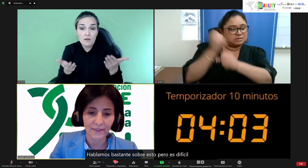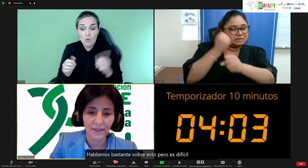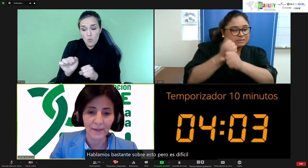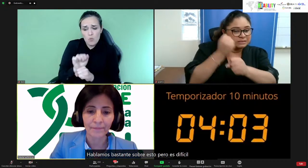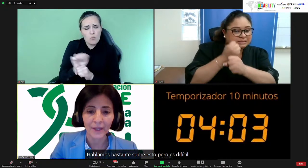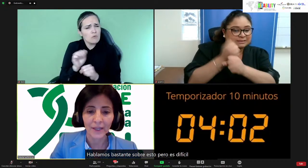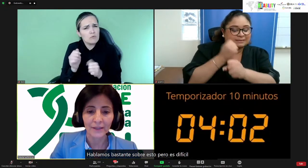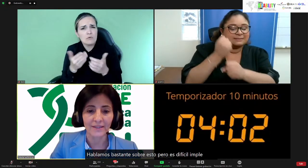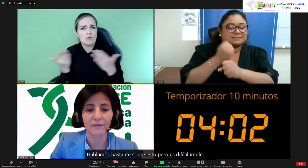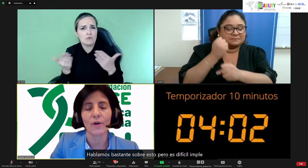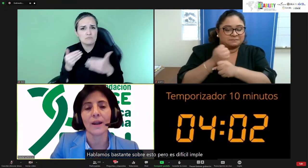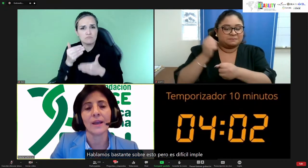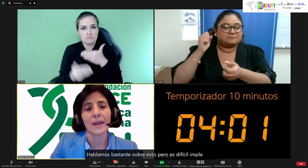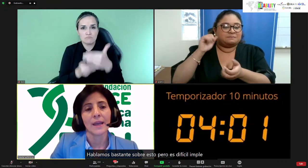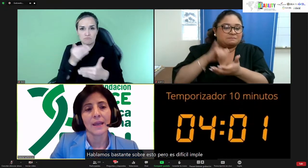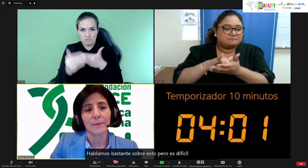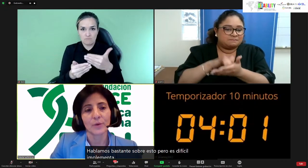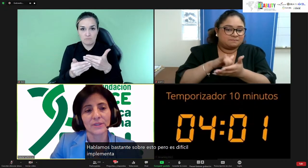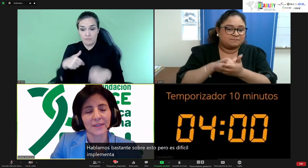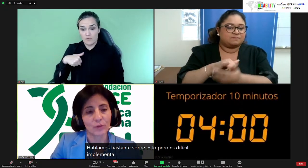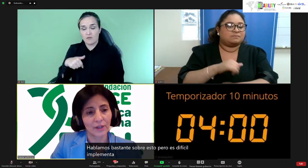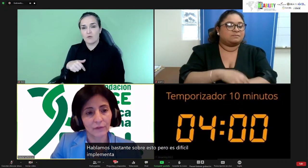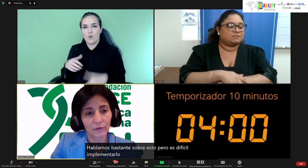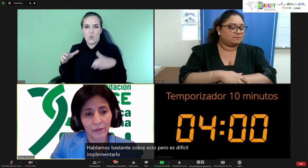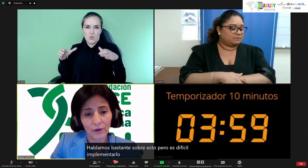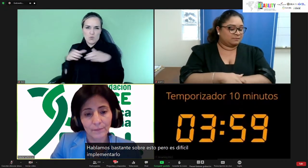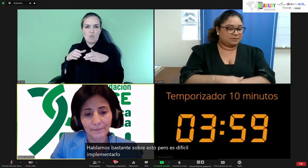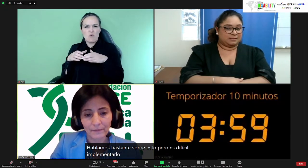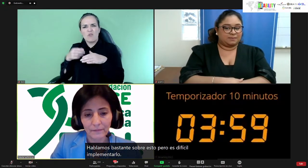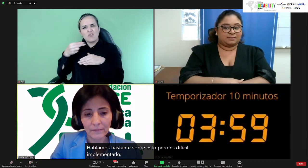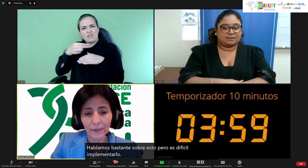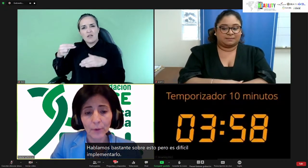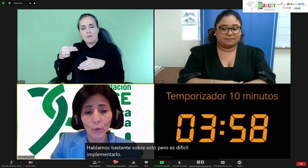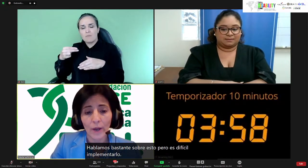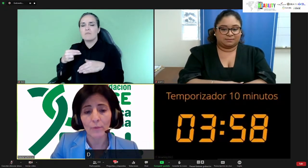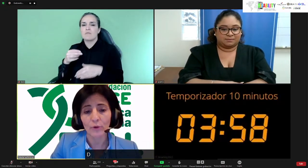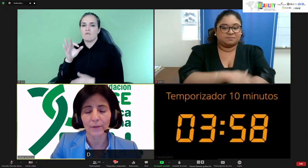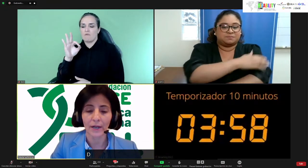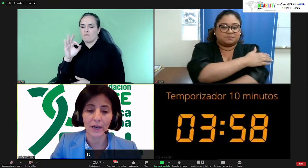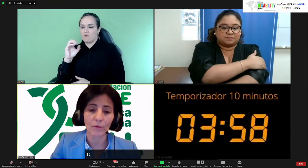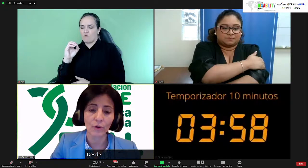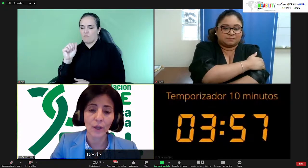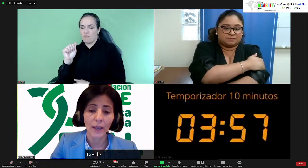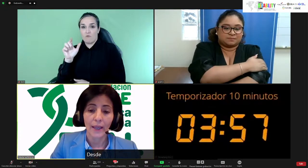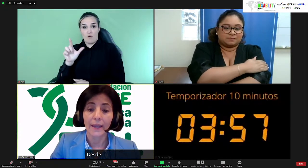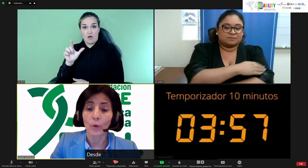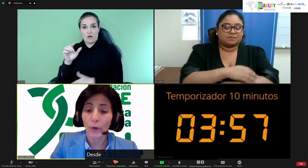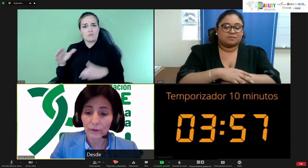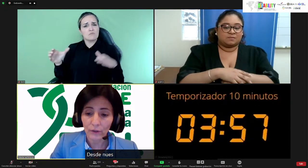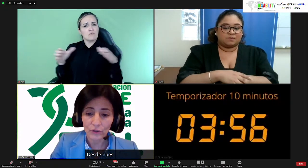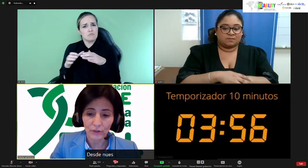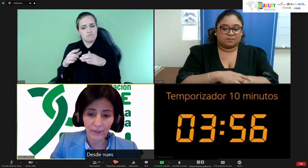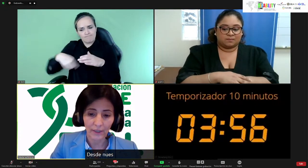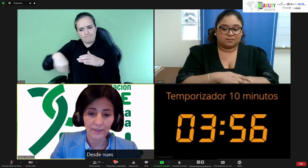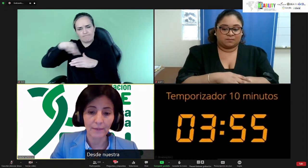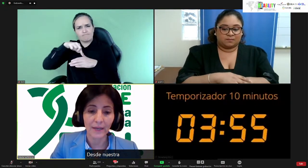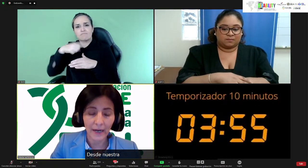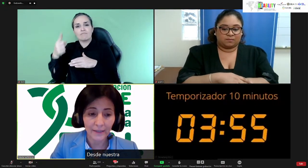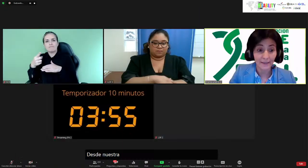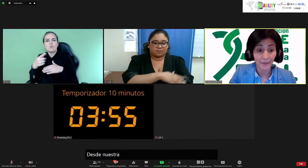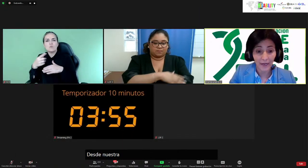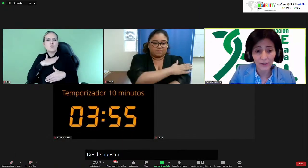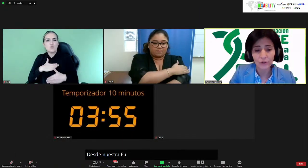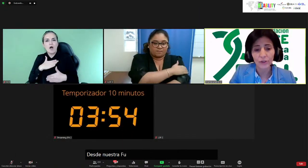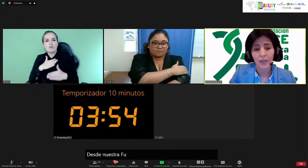do this how do we work on a strengthening from go up well from our foundation we try to